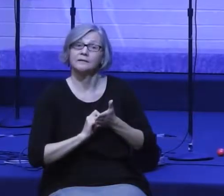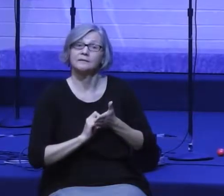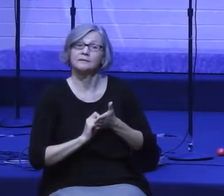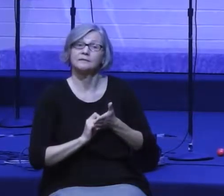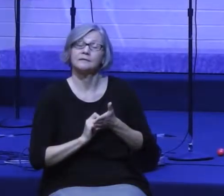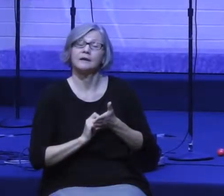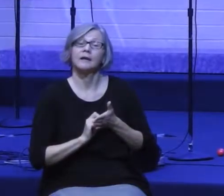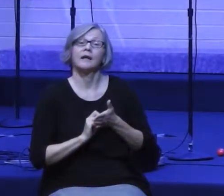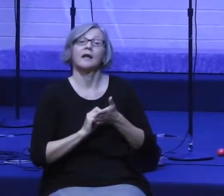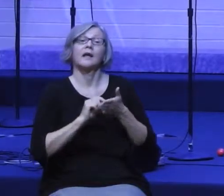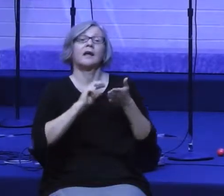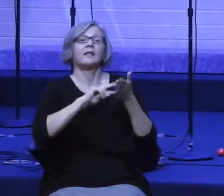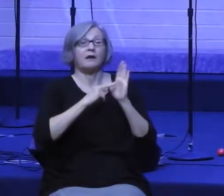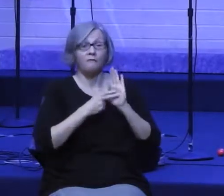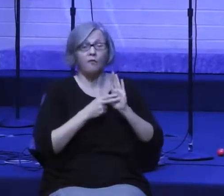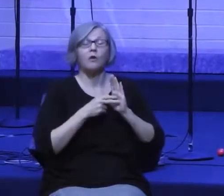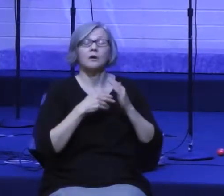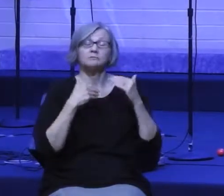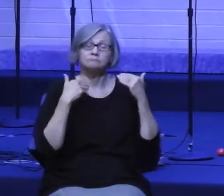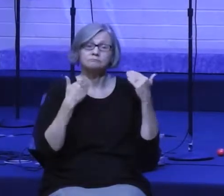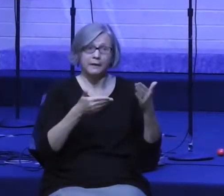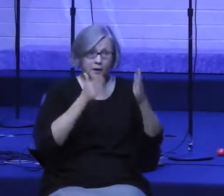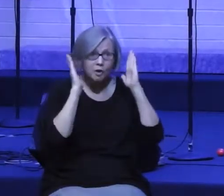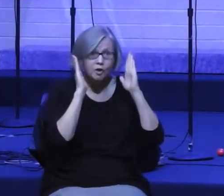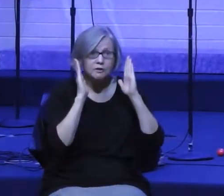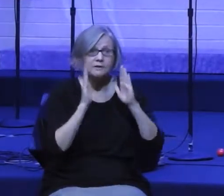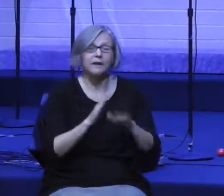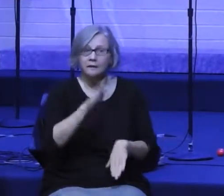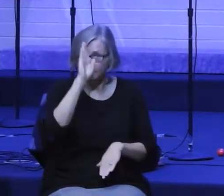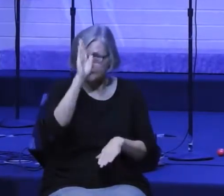show us your endings.